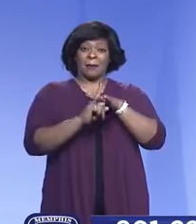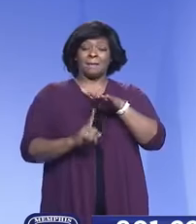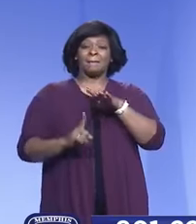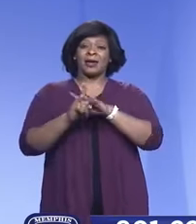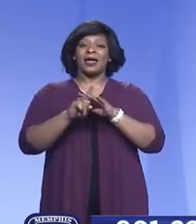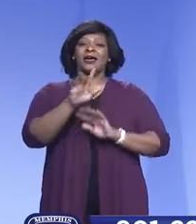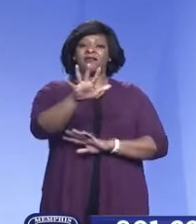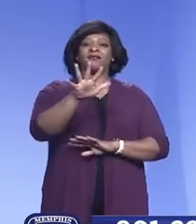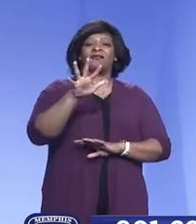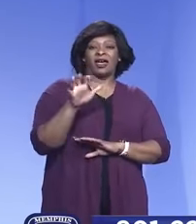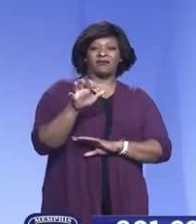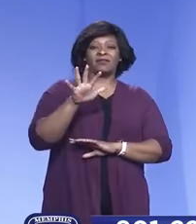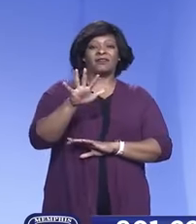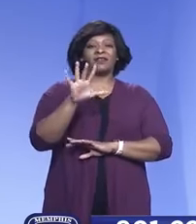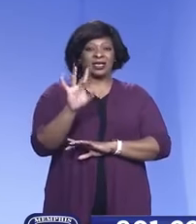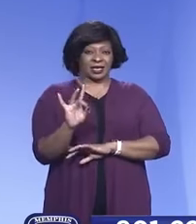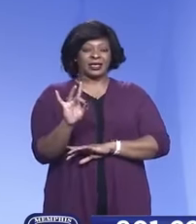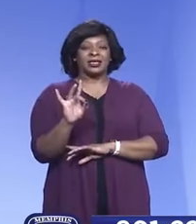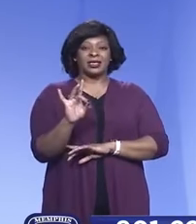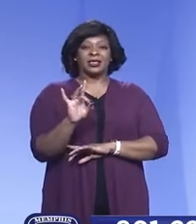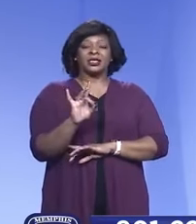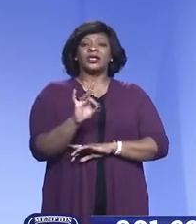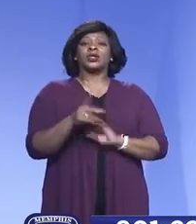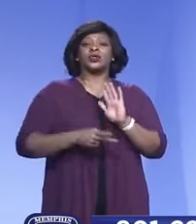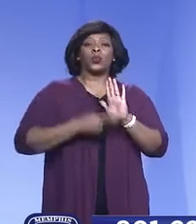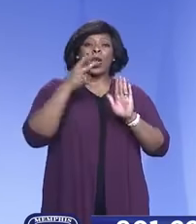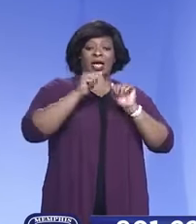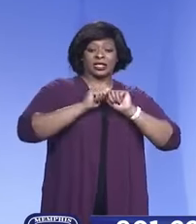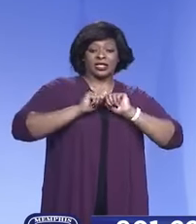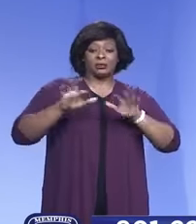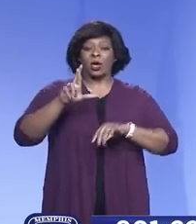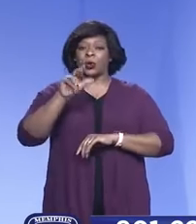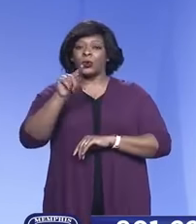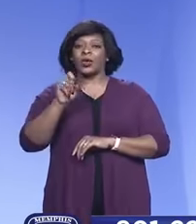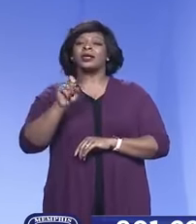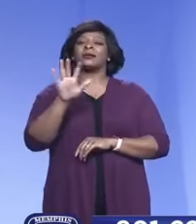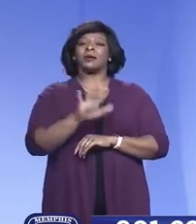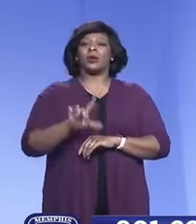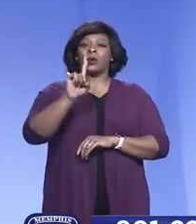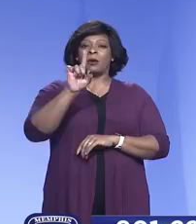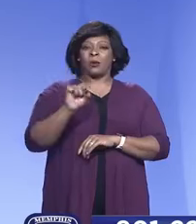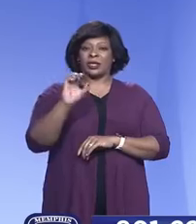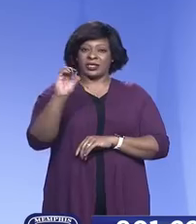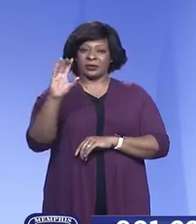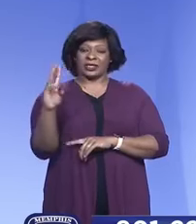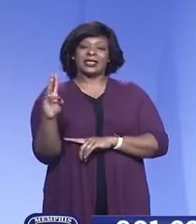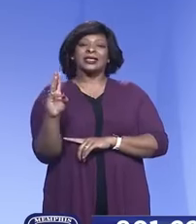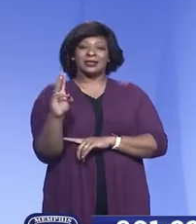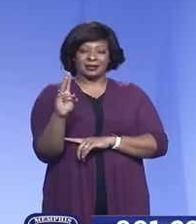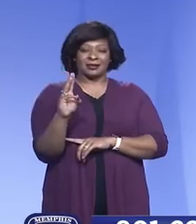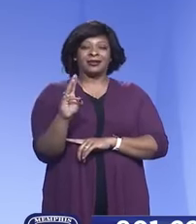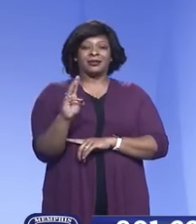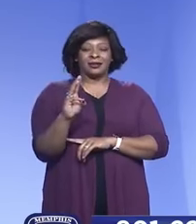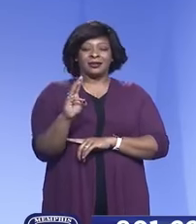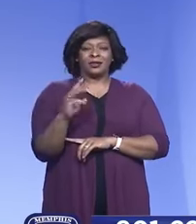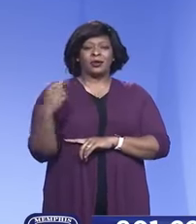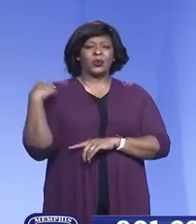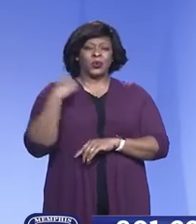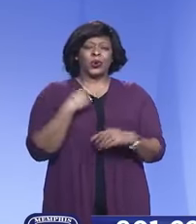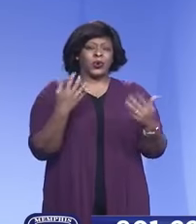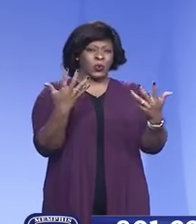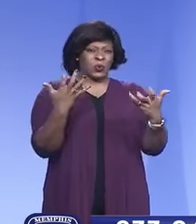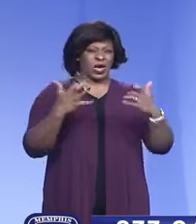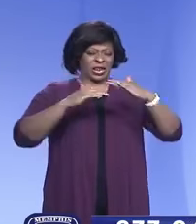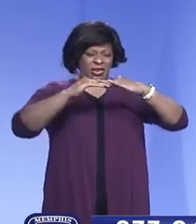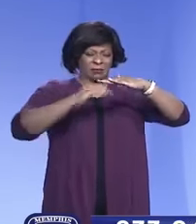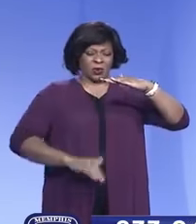is 558. Our reproductive rate is 1.06. And we always want that